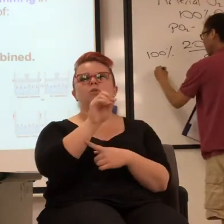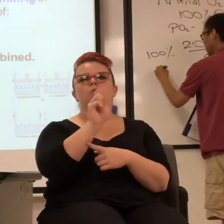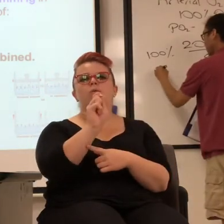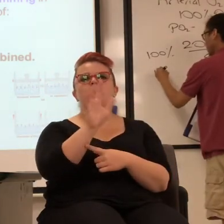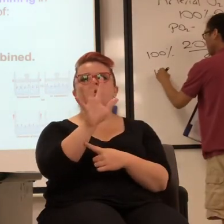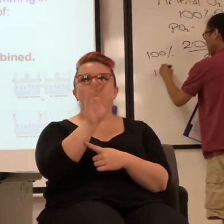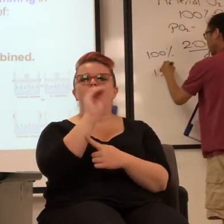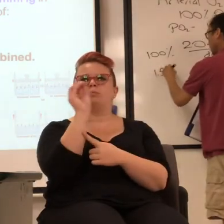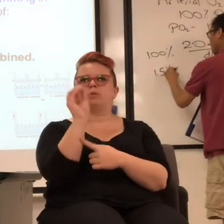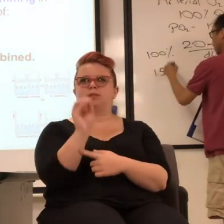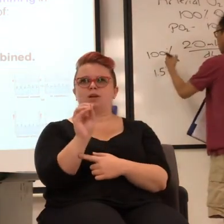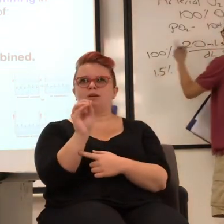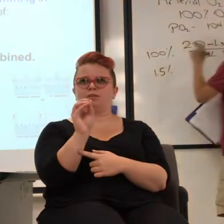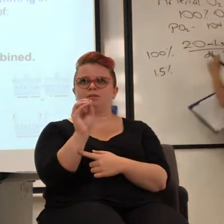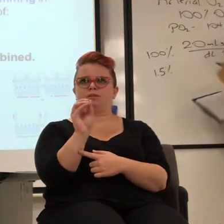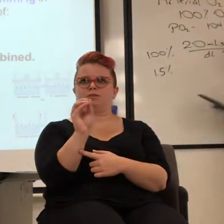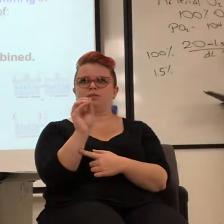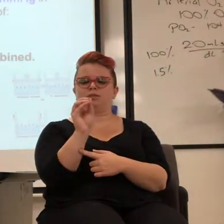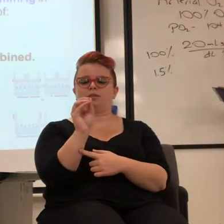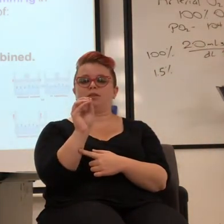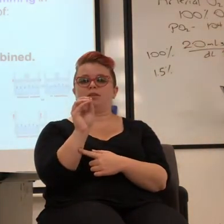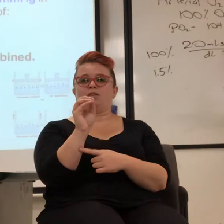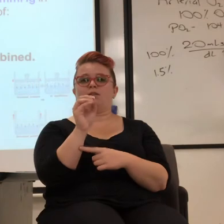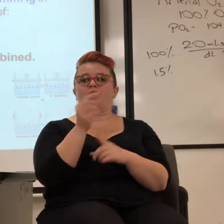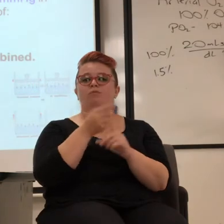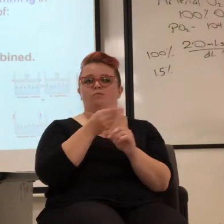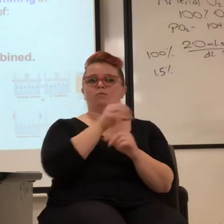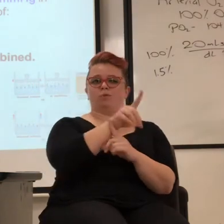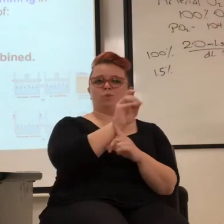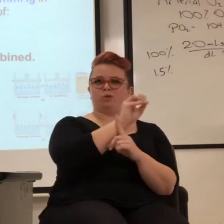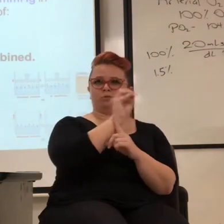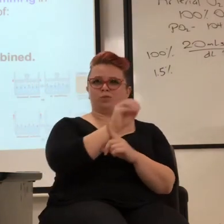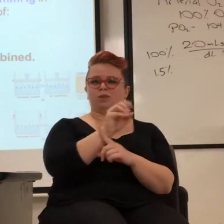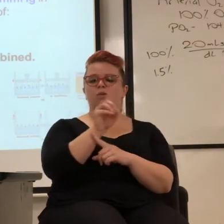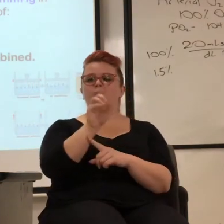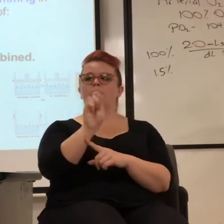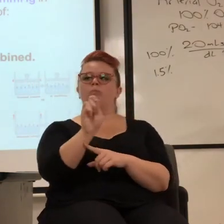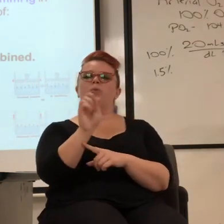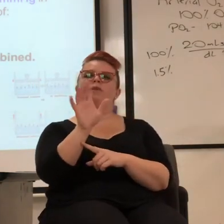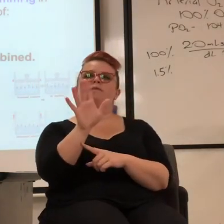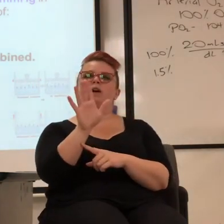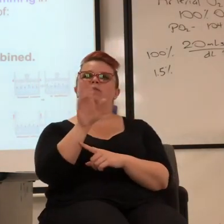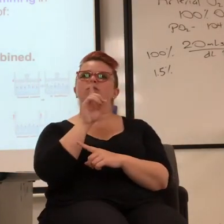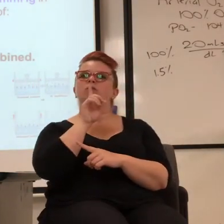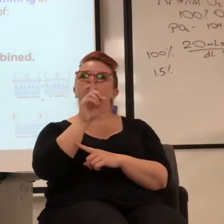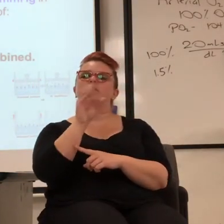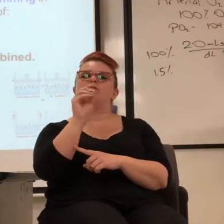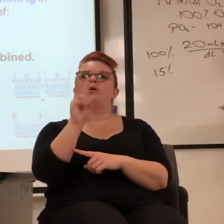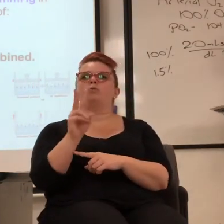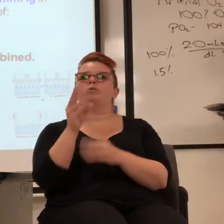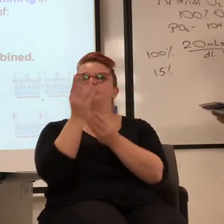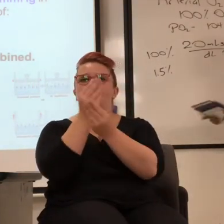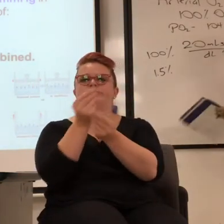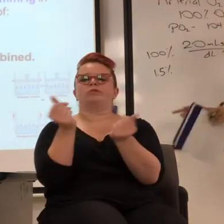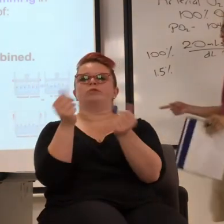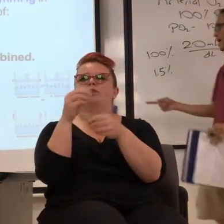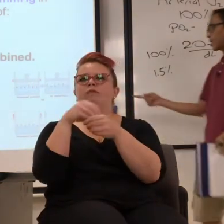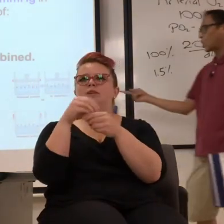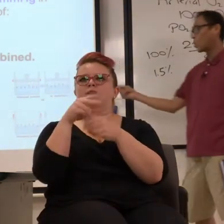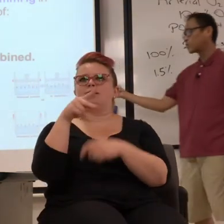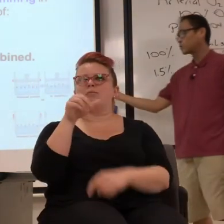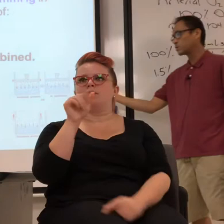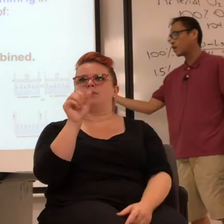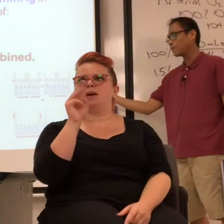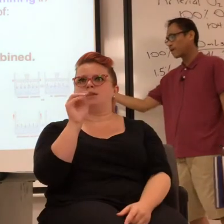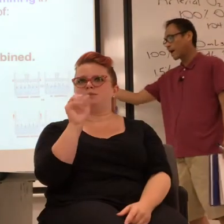1.5% of that 100% is O2 just dissolved in the plasma, like a can